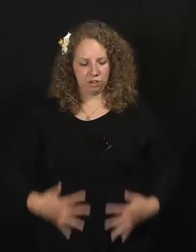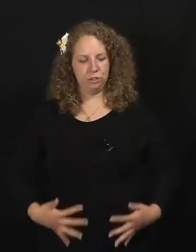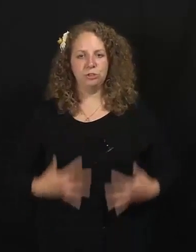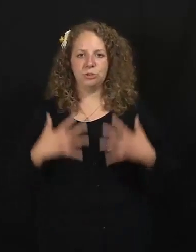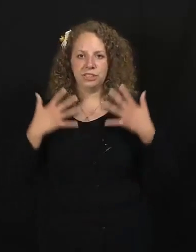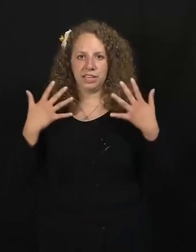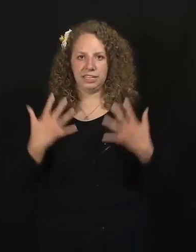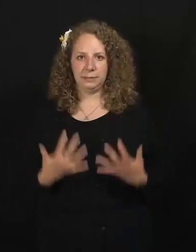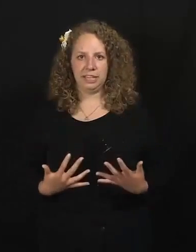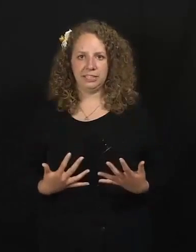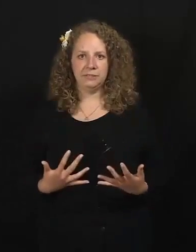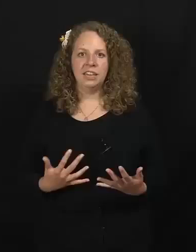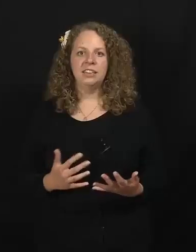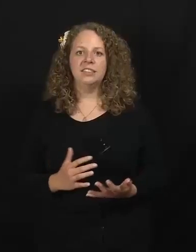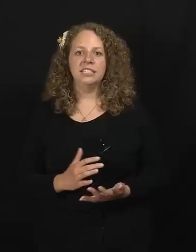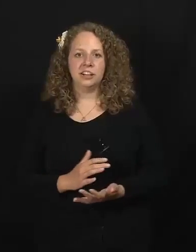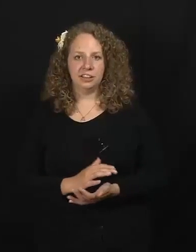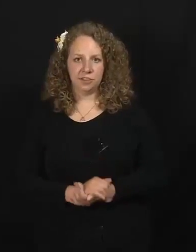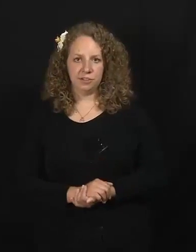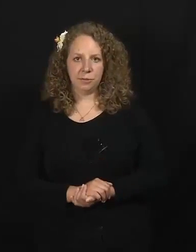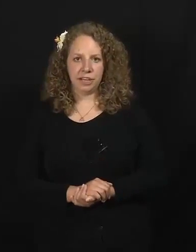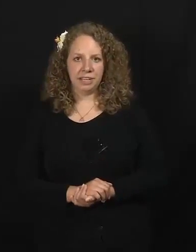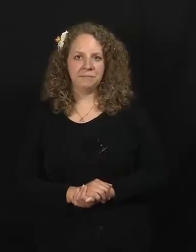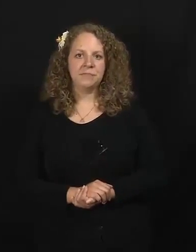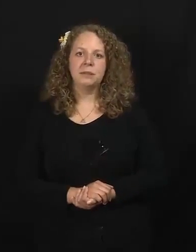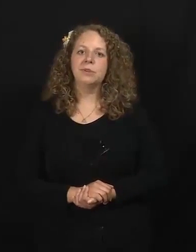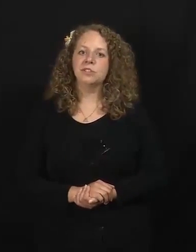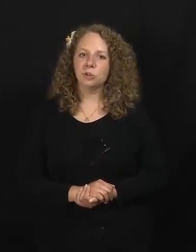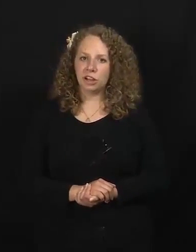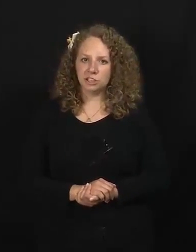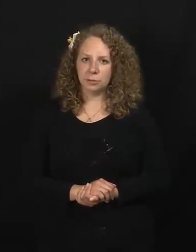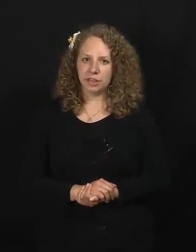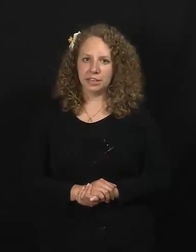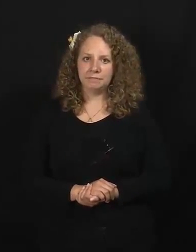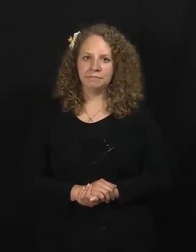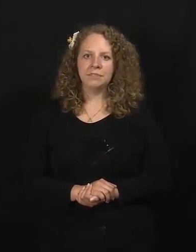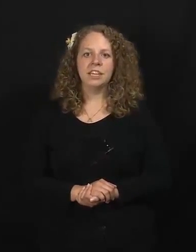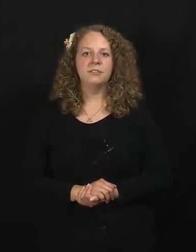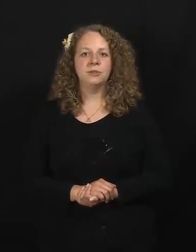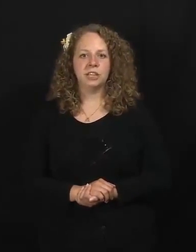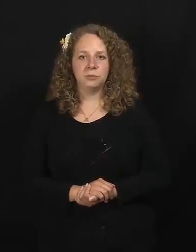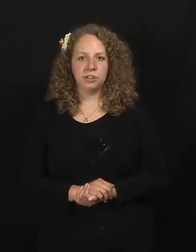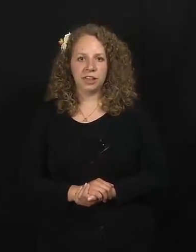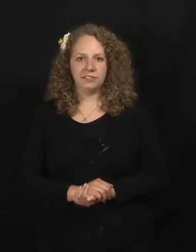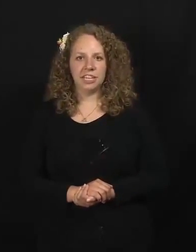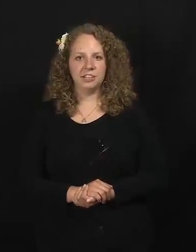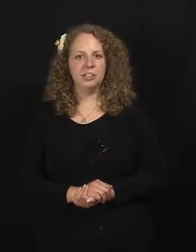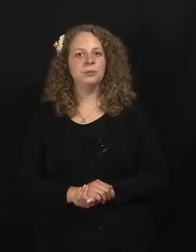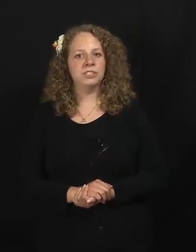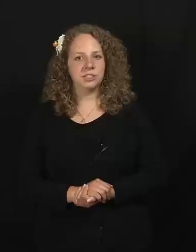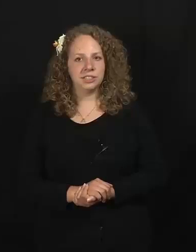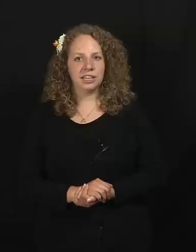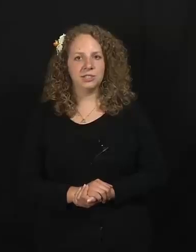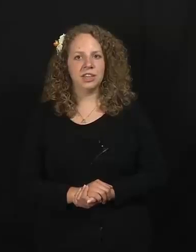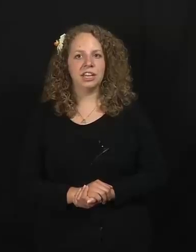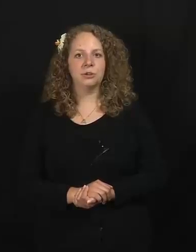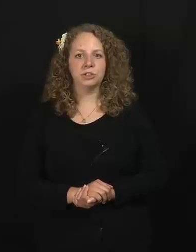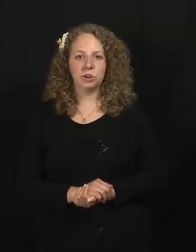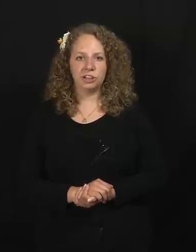called neutral signing space, this area in front of your body, it moves across your body. If you sign with your left hand, you will still sign so that it goes across